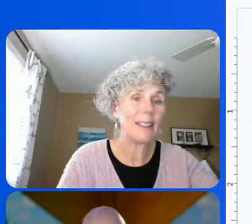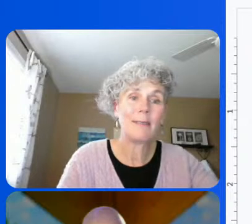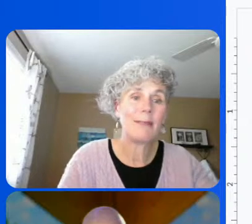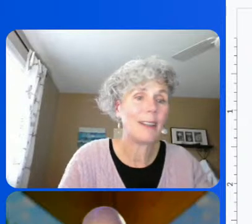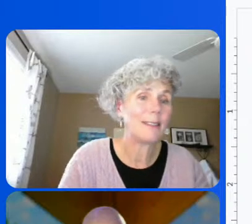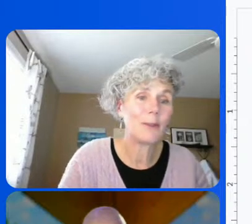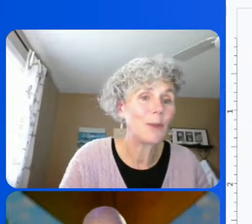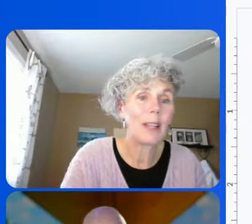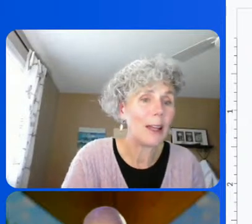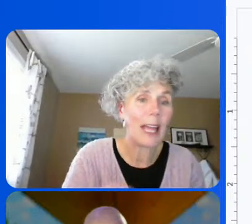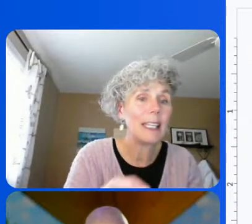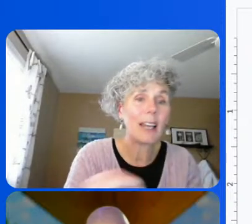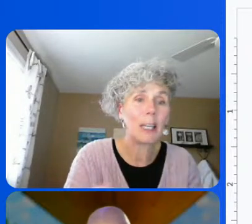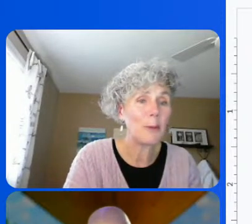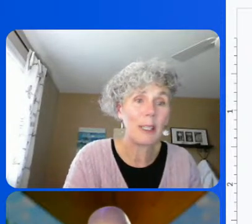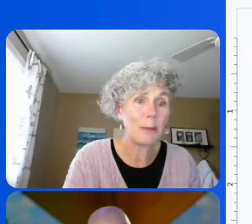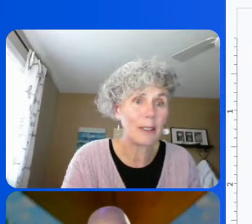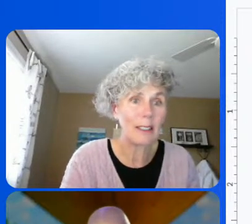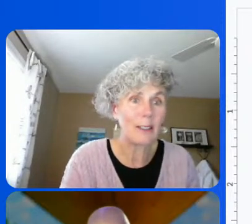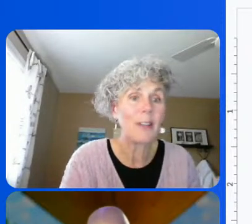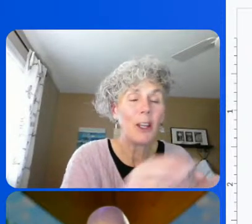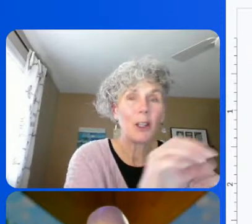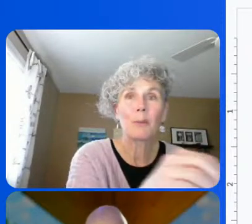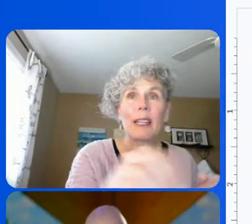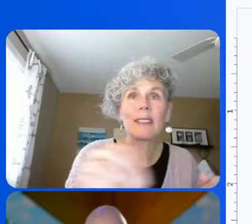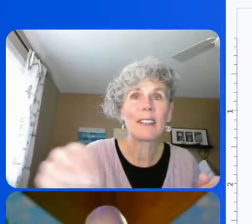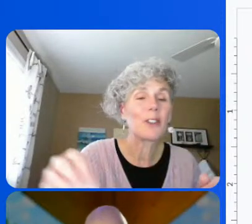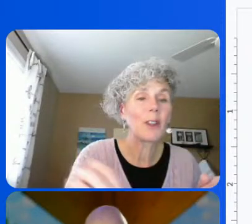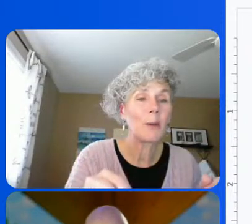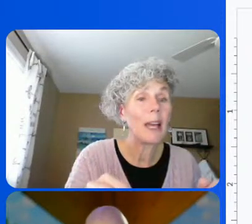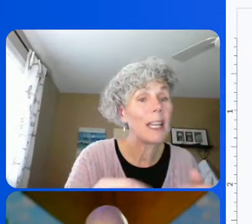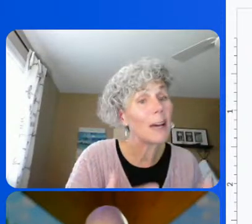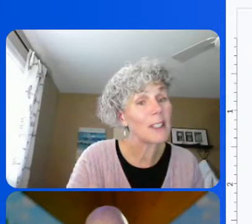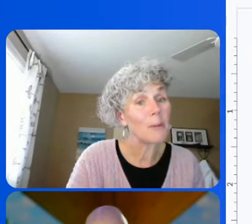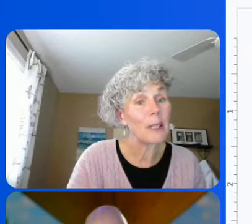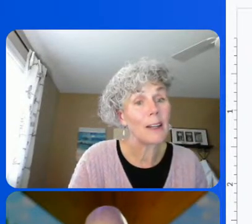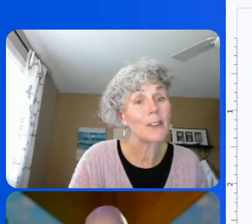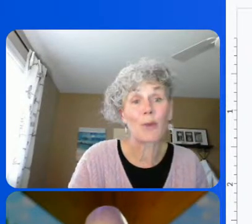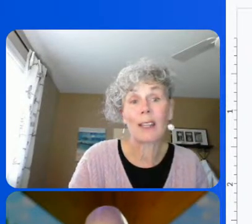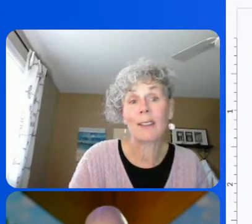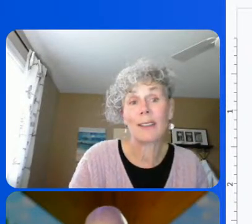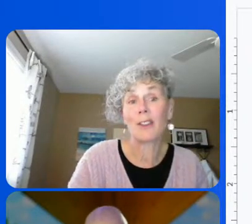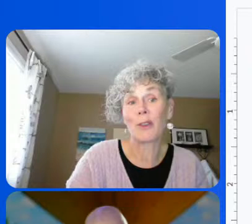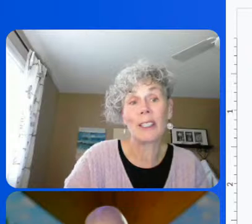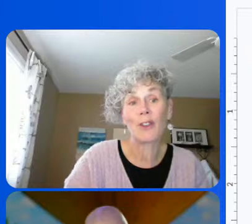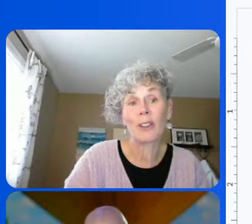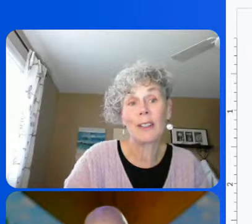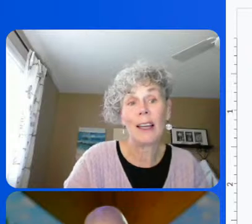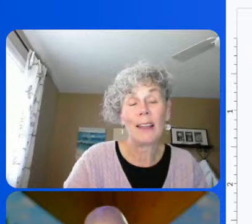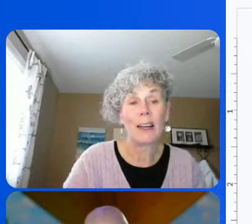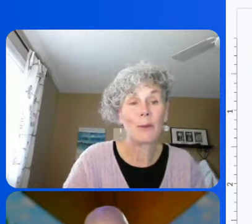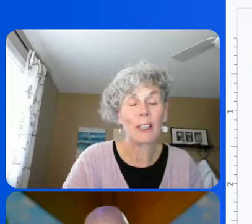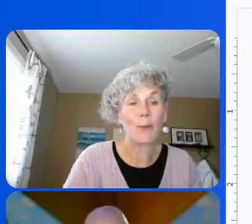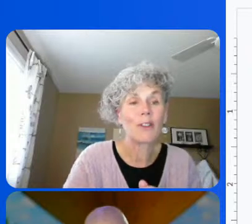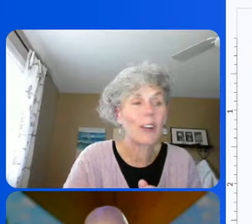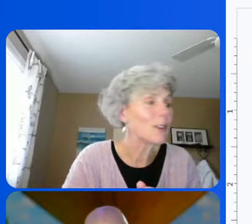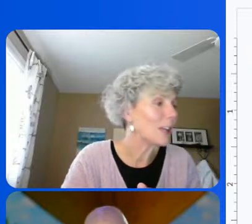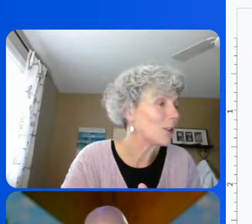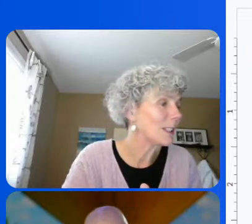in any kind of manipulative you can place into them and have somebody else recognize your initial, whichever letter it is that